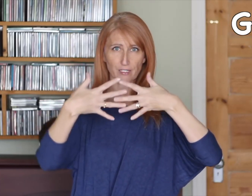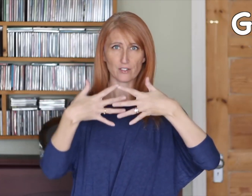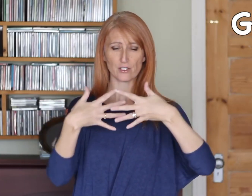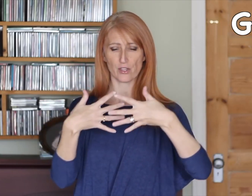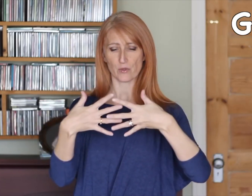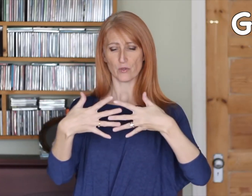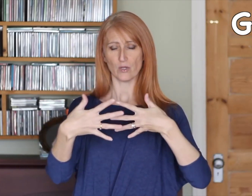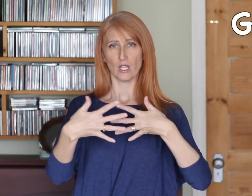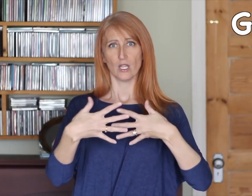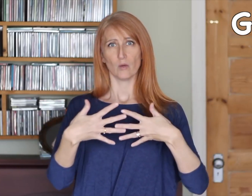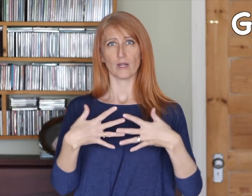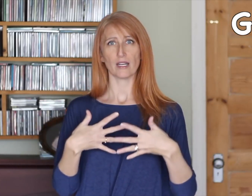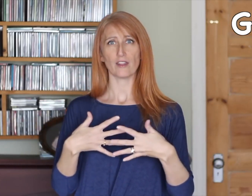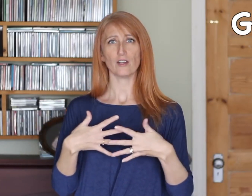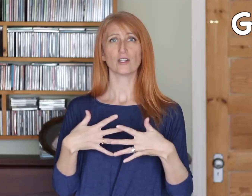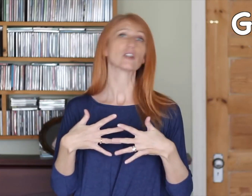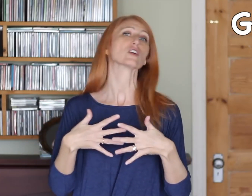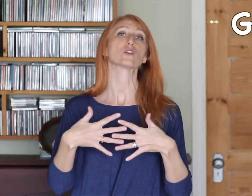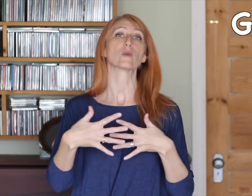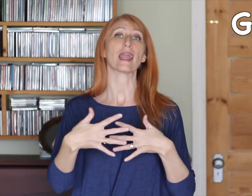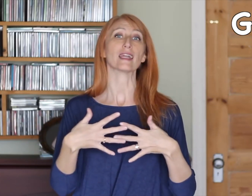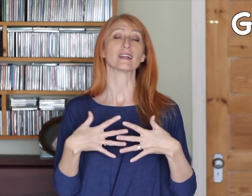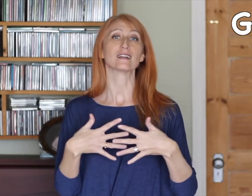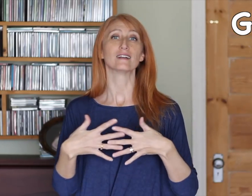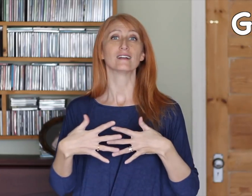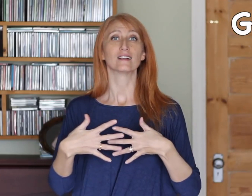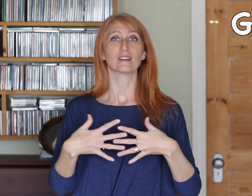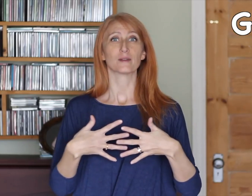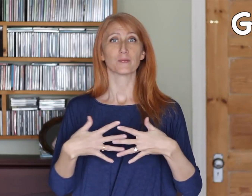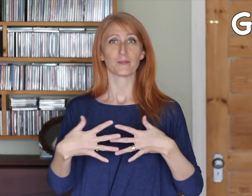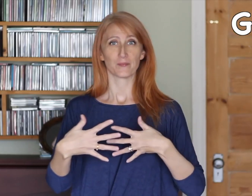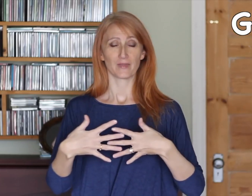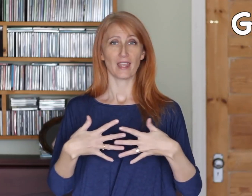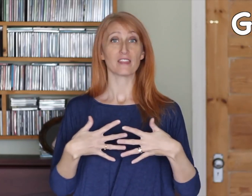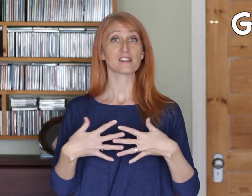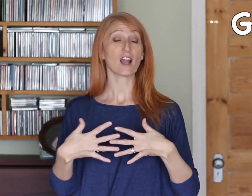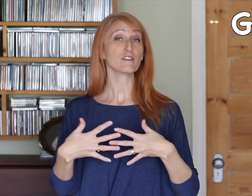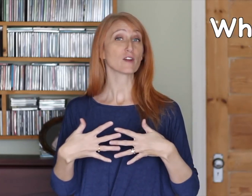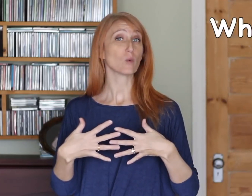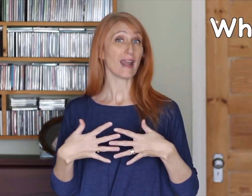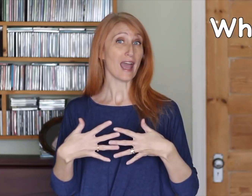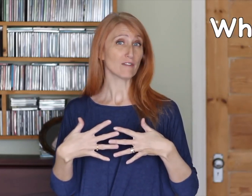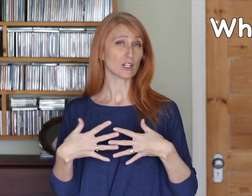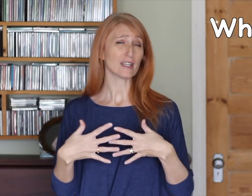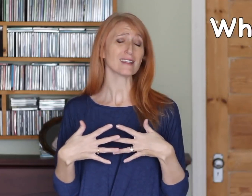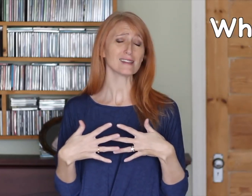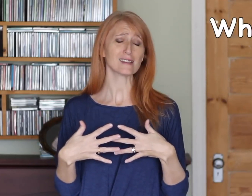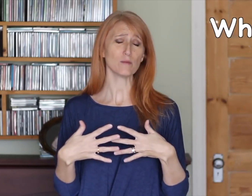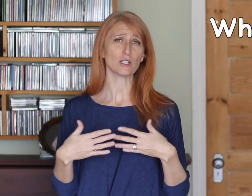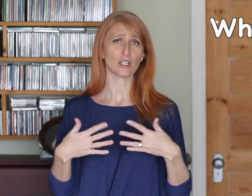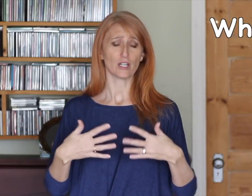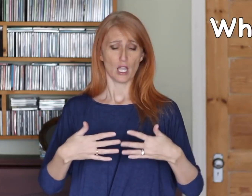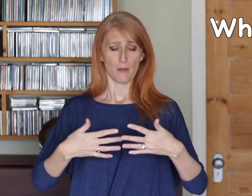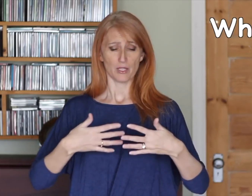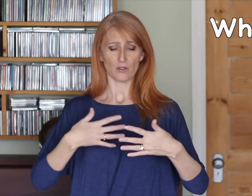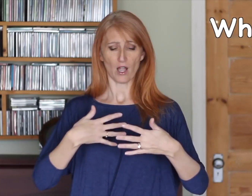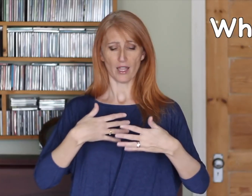fingers through one another. Gray. The sign for whatever is similar, but you kind